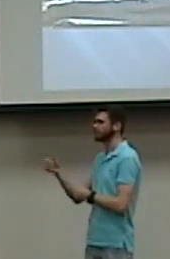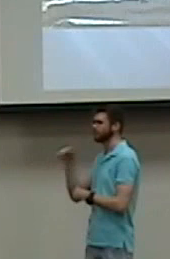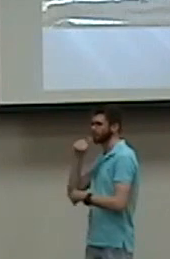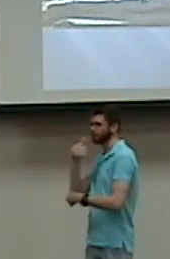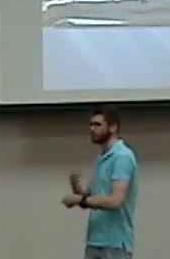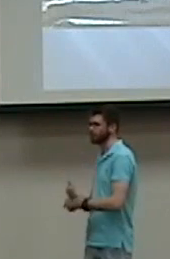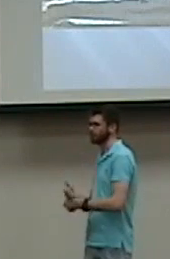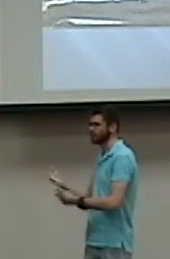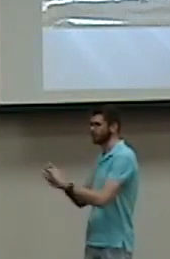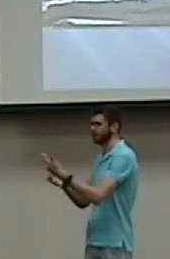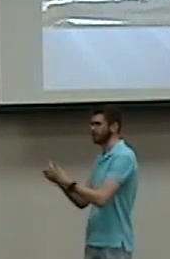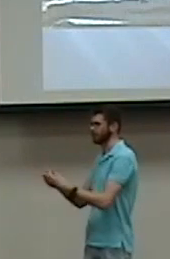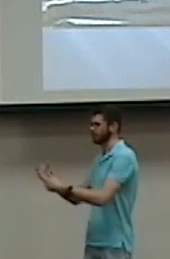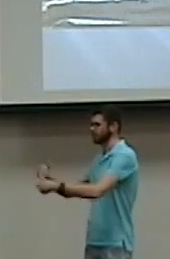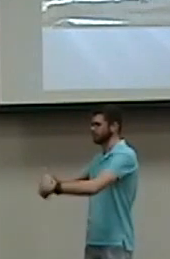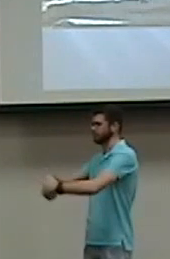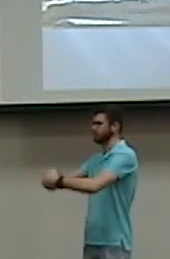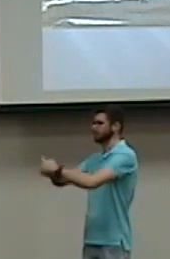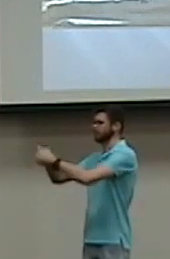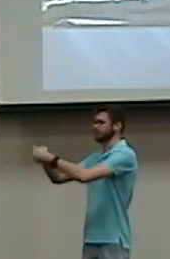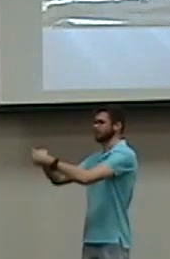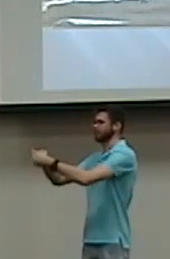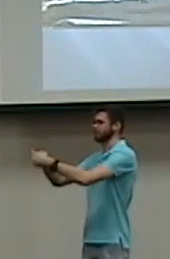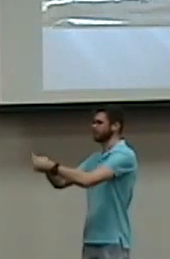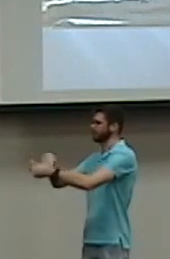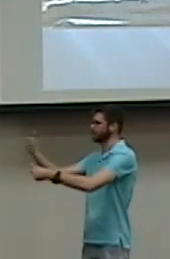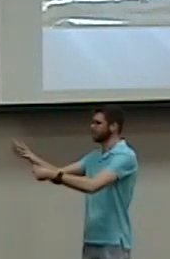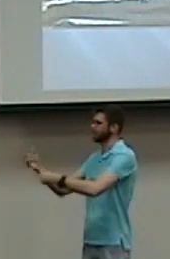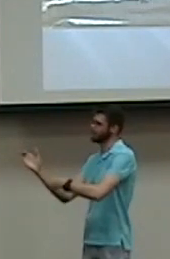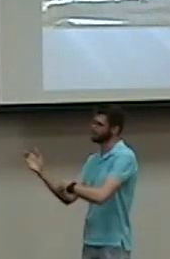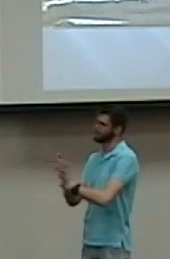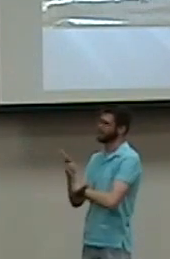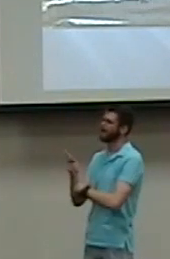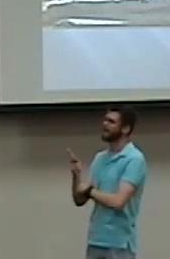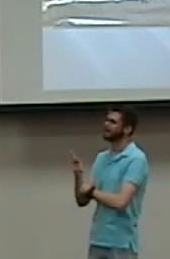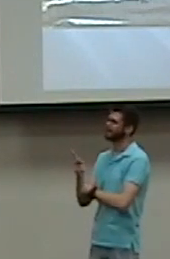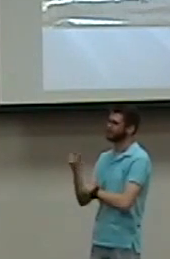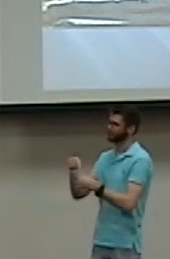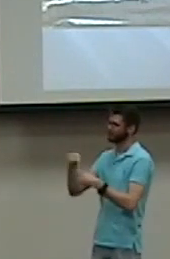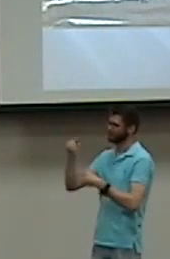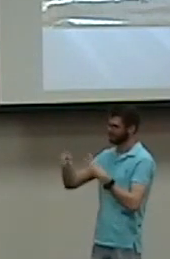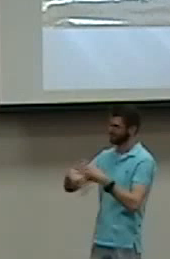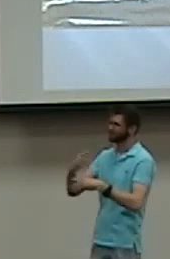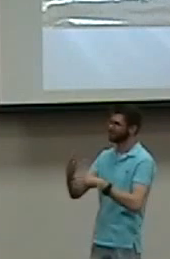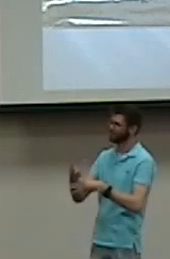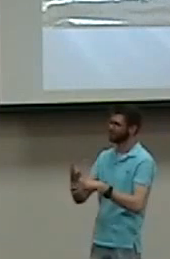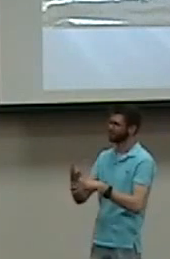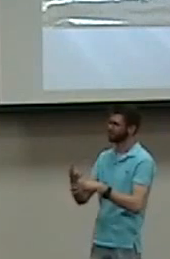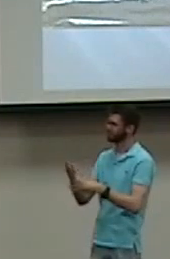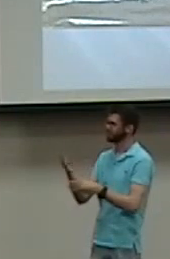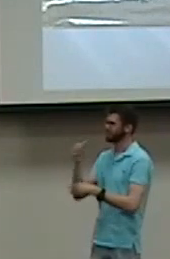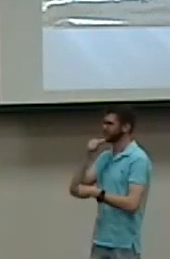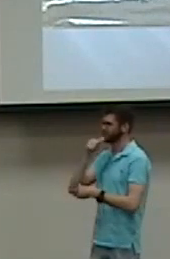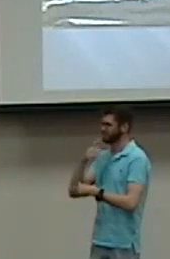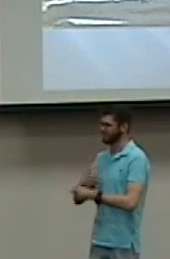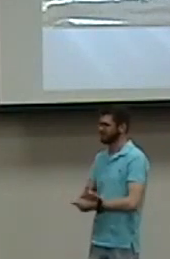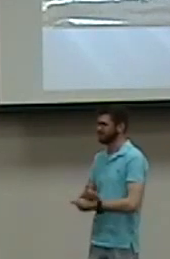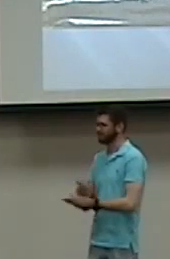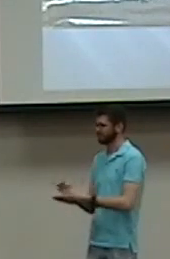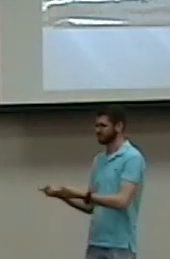and he invites her back to this world. And she gets up and she begins to walk around the